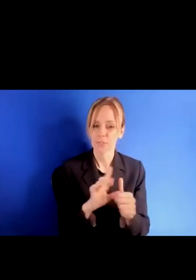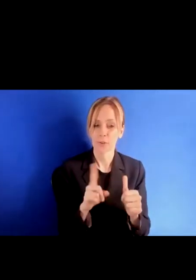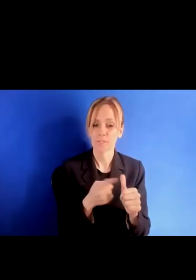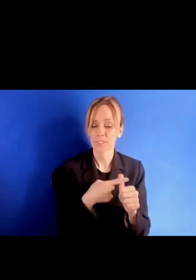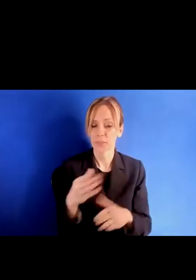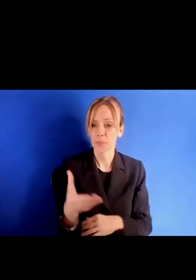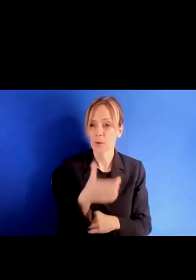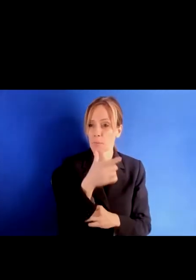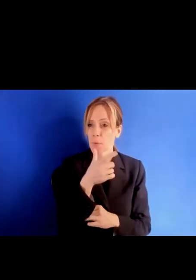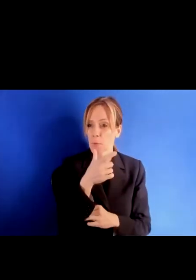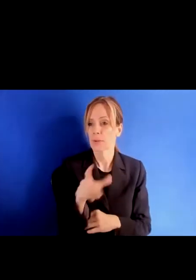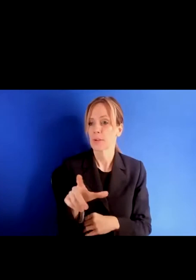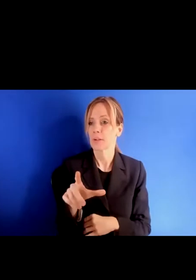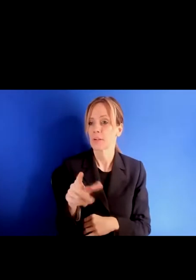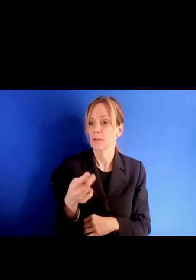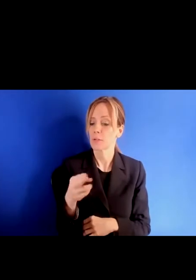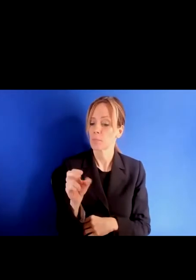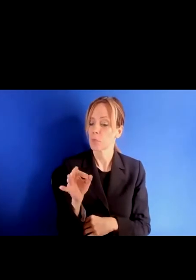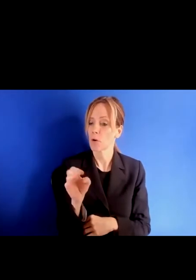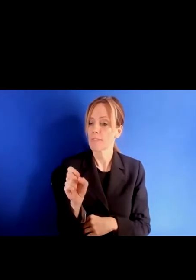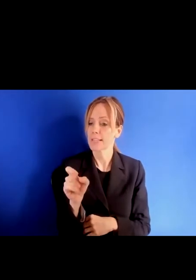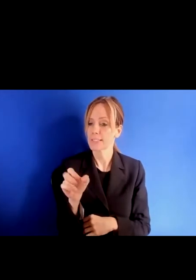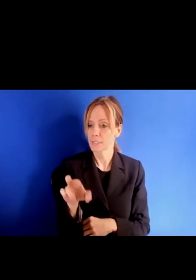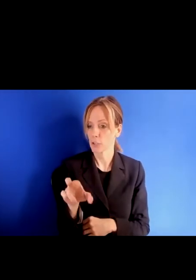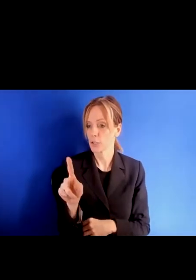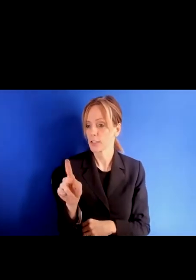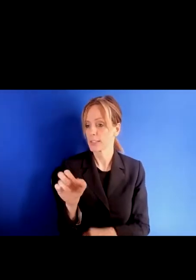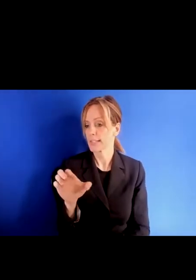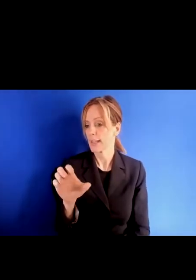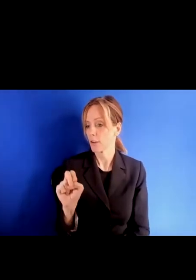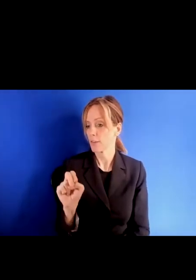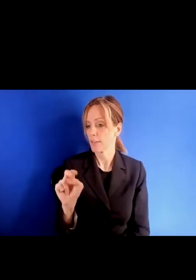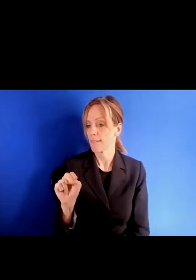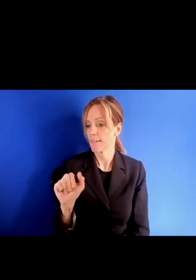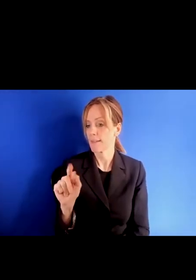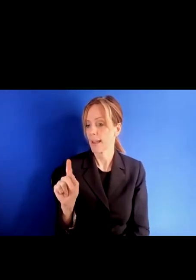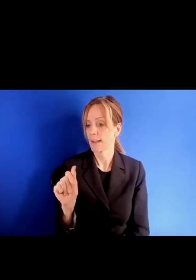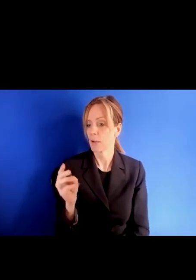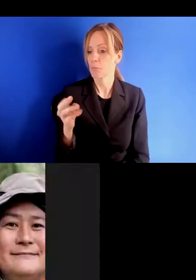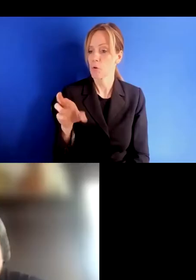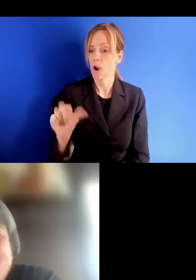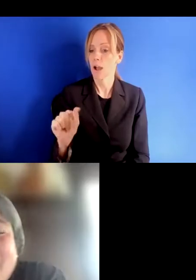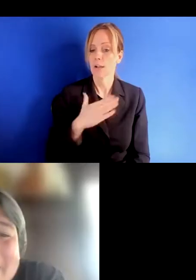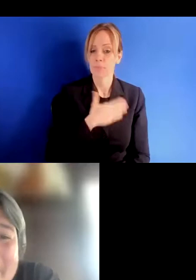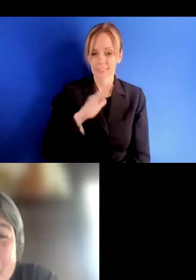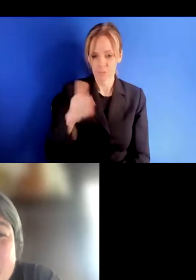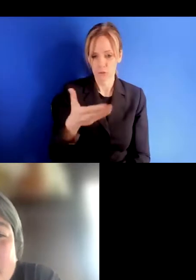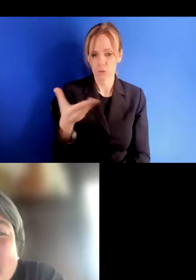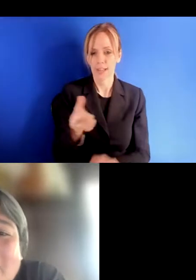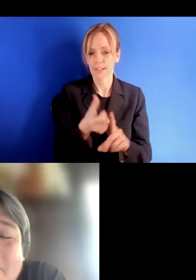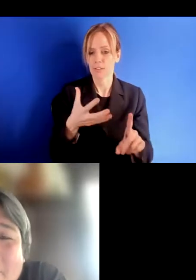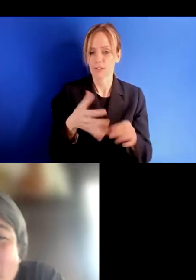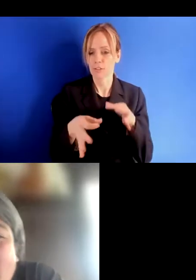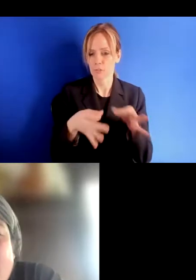welcome Professor Karen Nakamura. Karen, if you can introduce yourself and describe yourself. Hi,